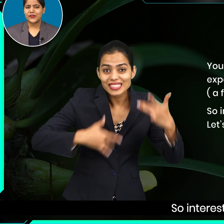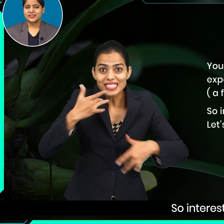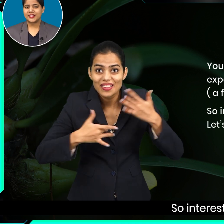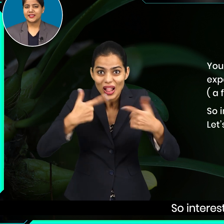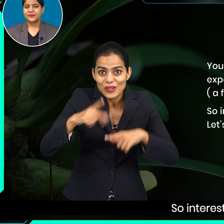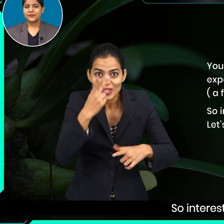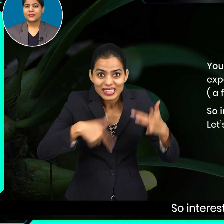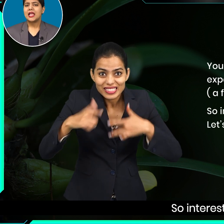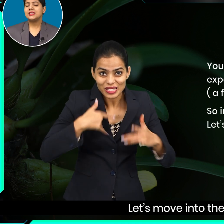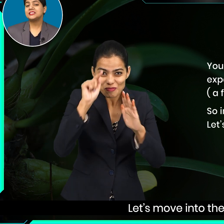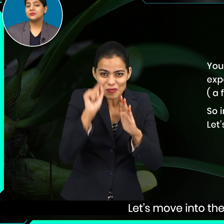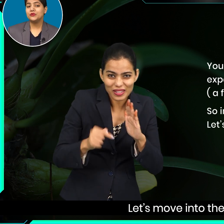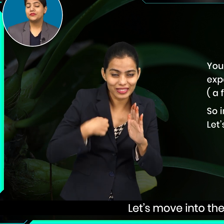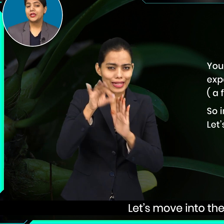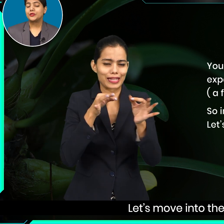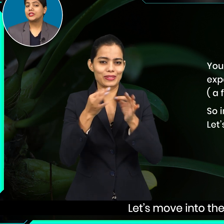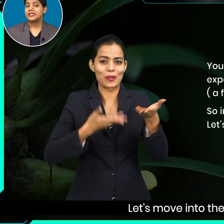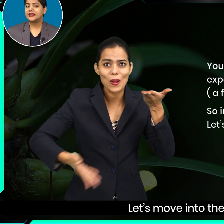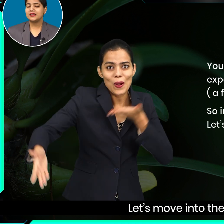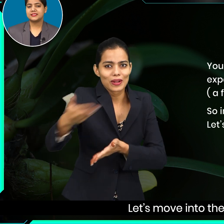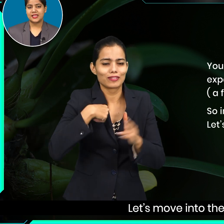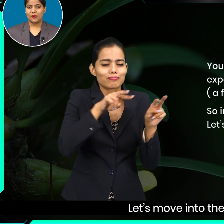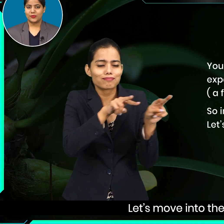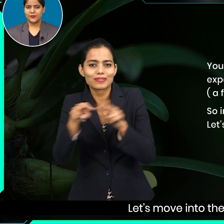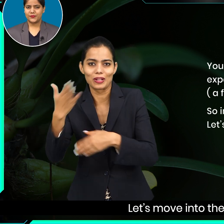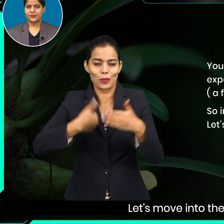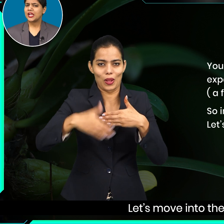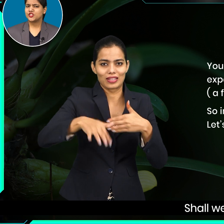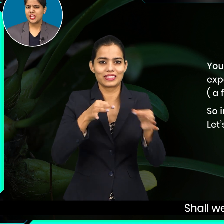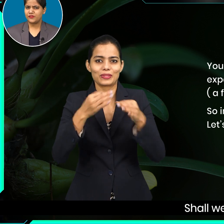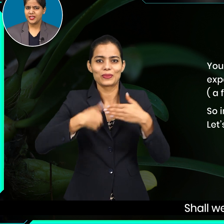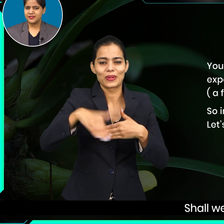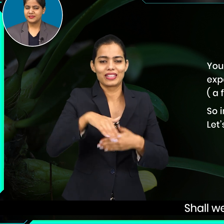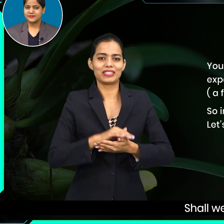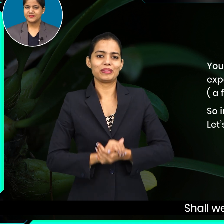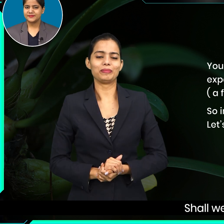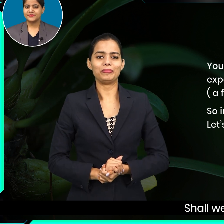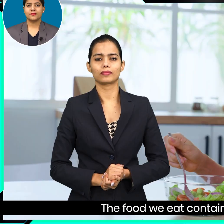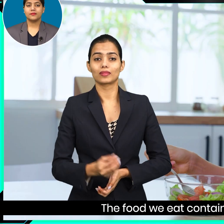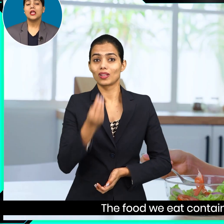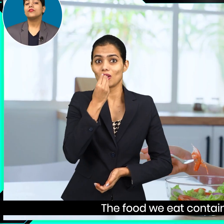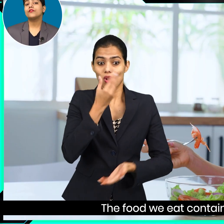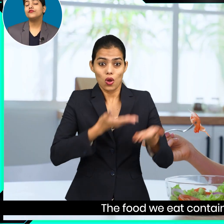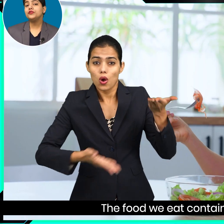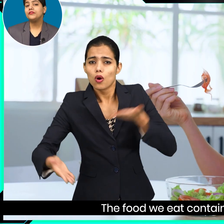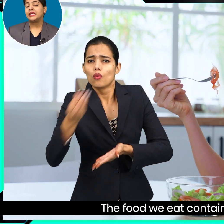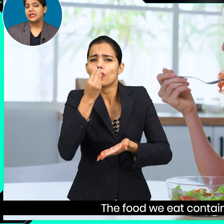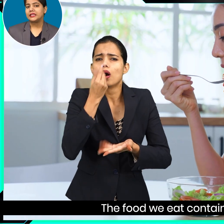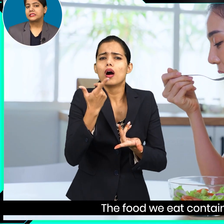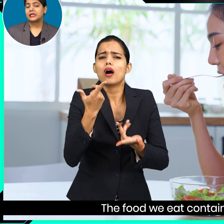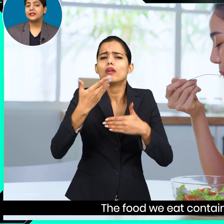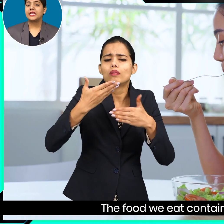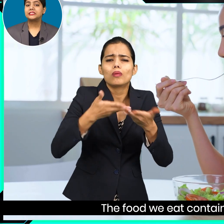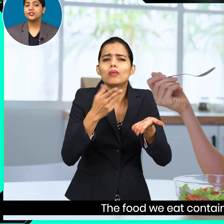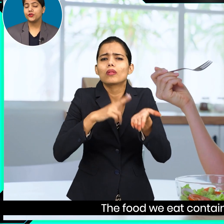So interesting. Let's move into the details now. Shall we? The food we